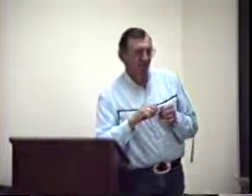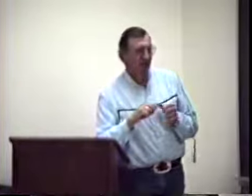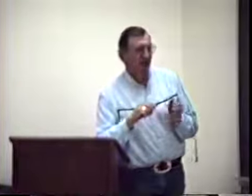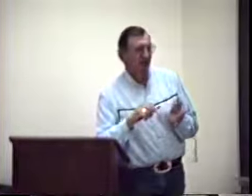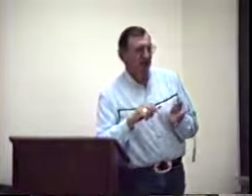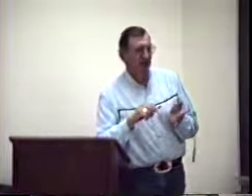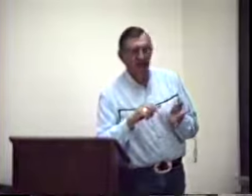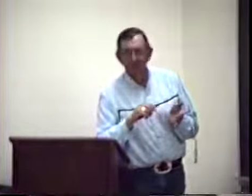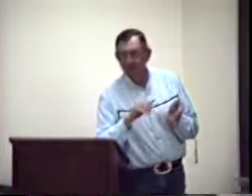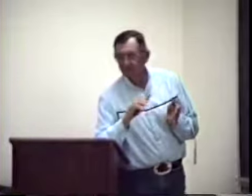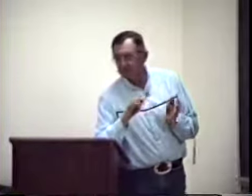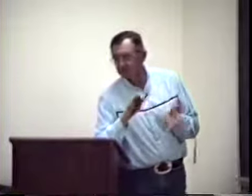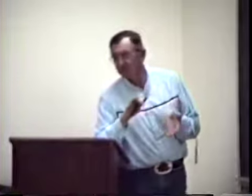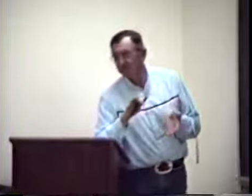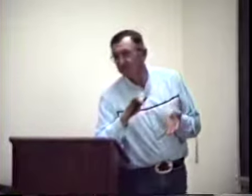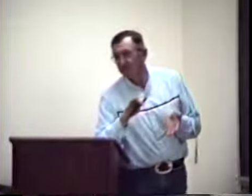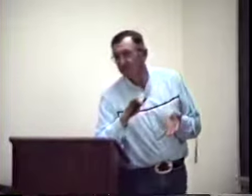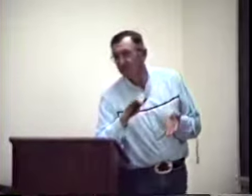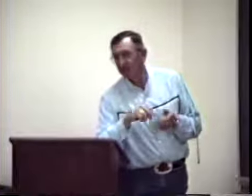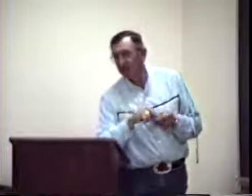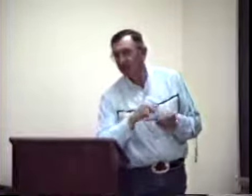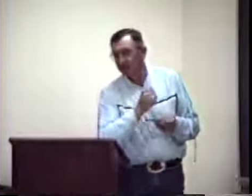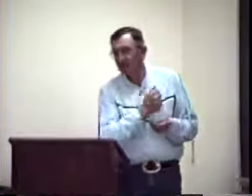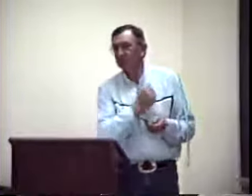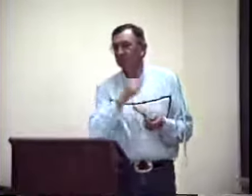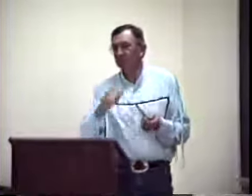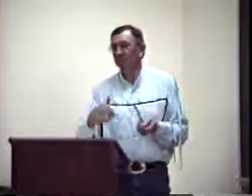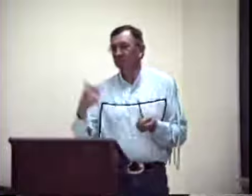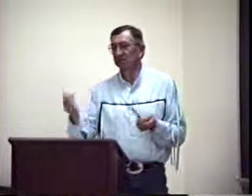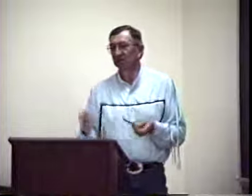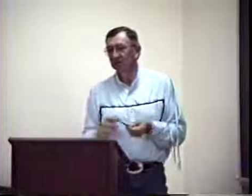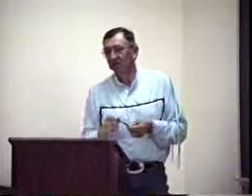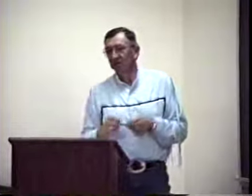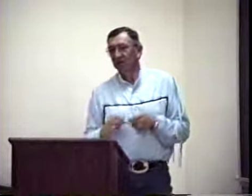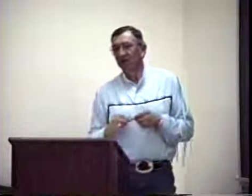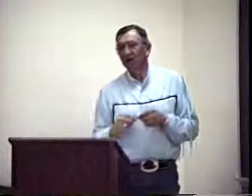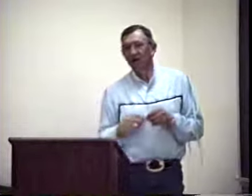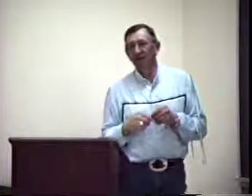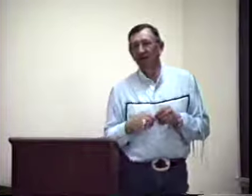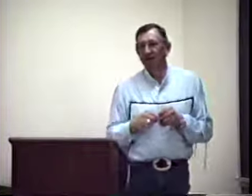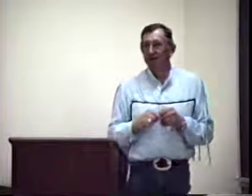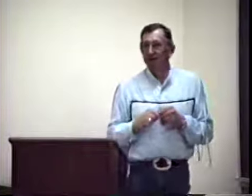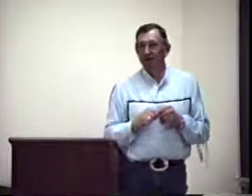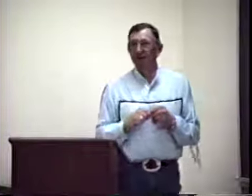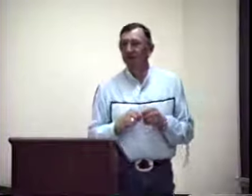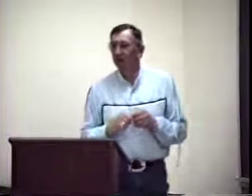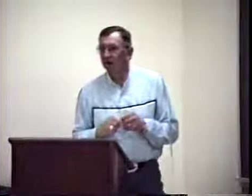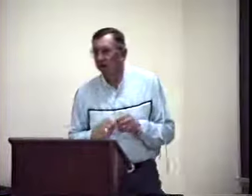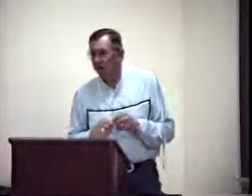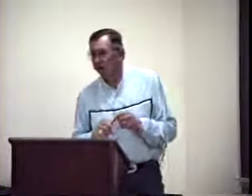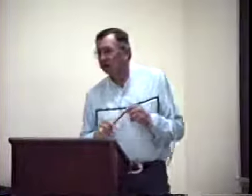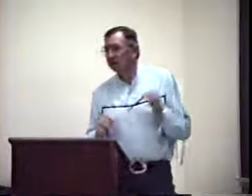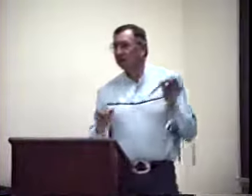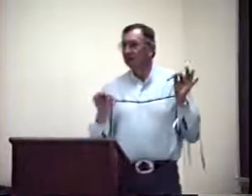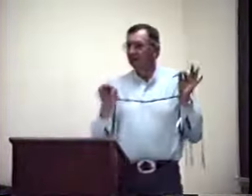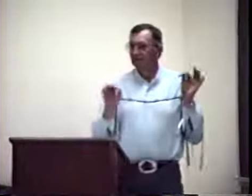great interest in it. He was interested in it from the deepest part of his heart. And I believe that the Indian way, that this